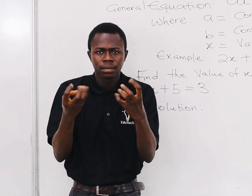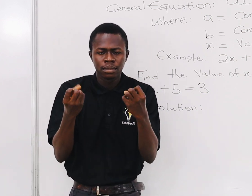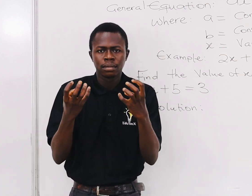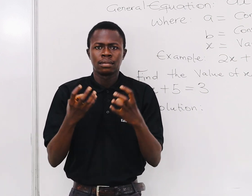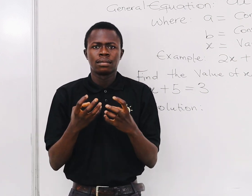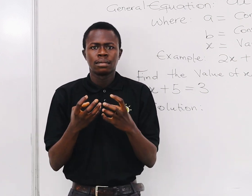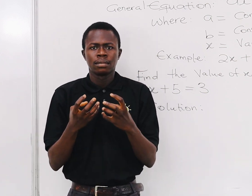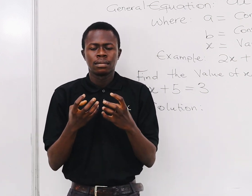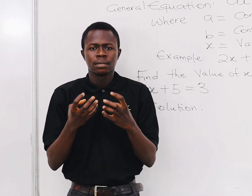how many